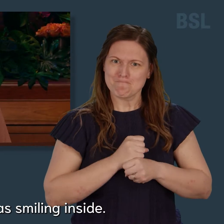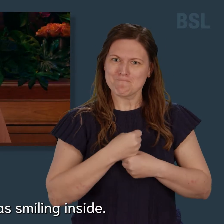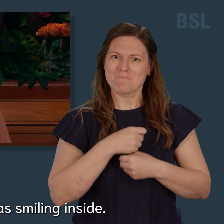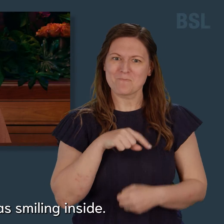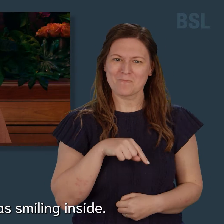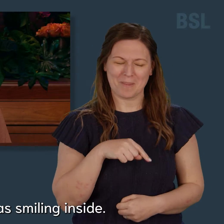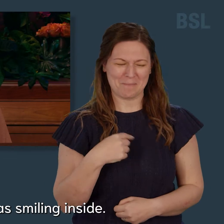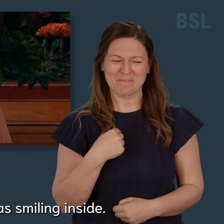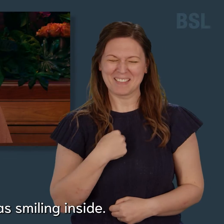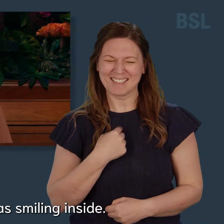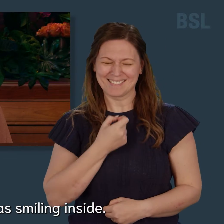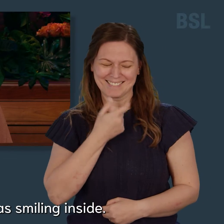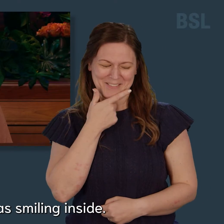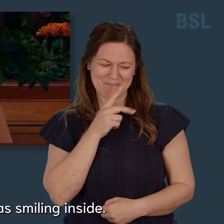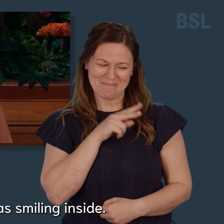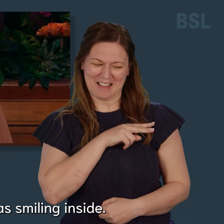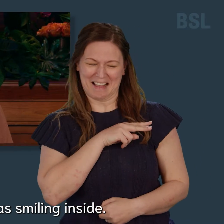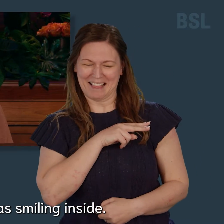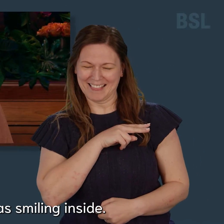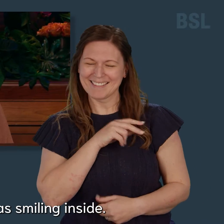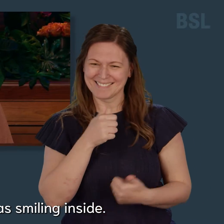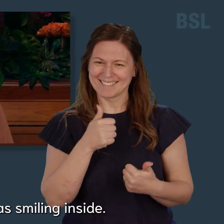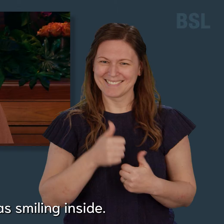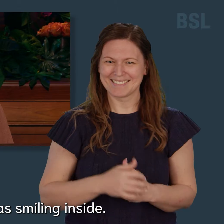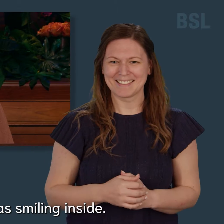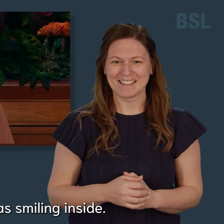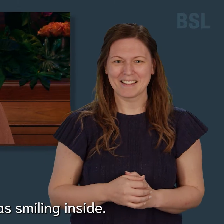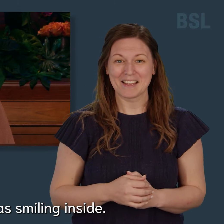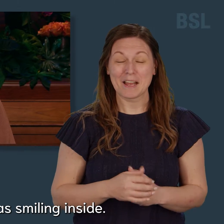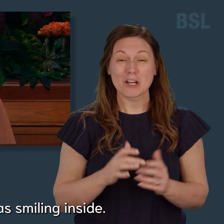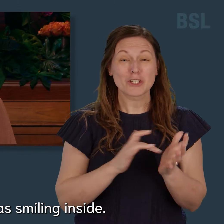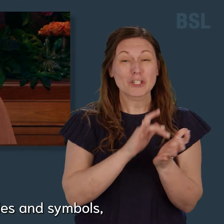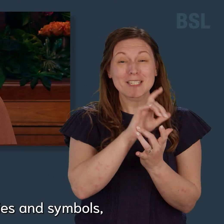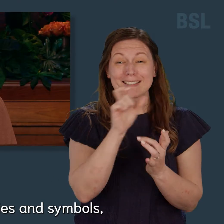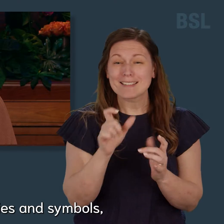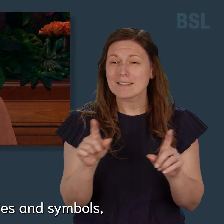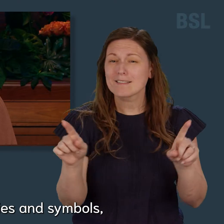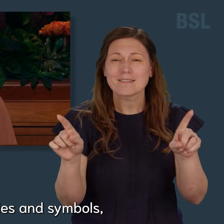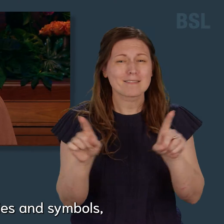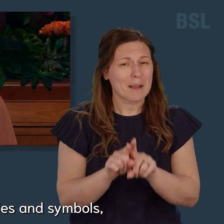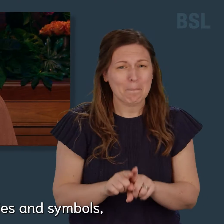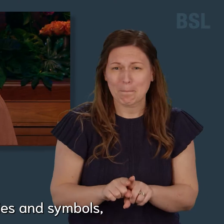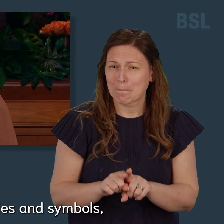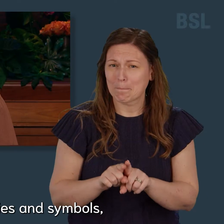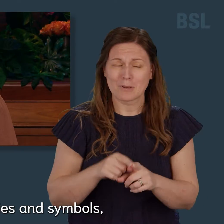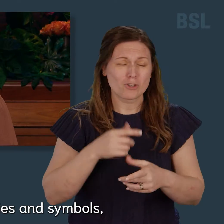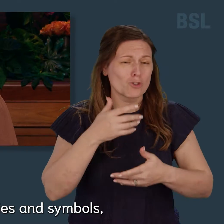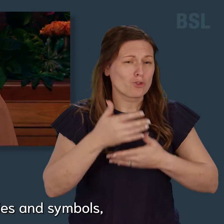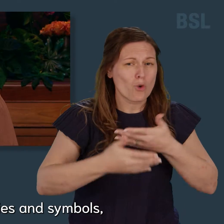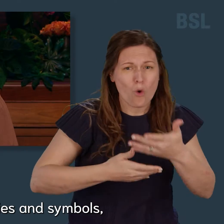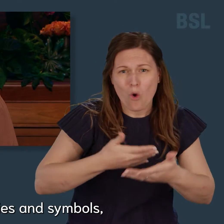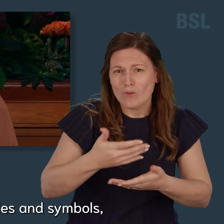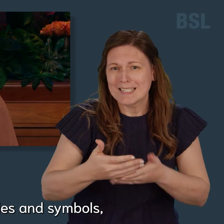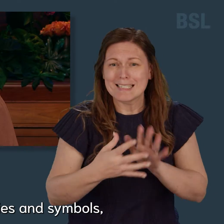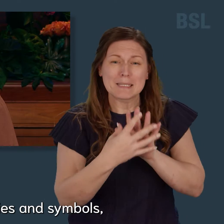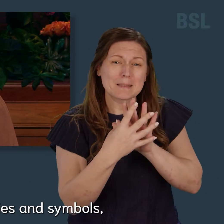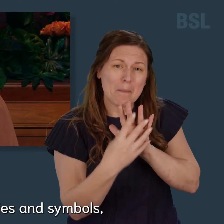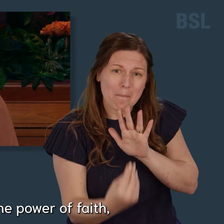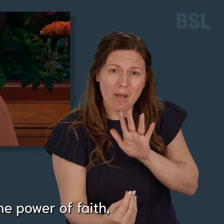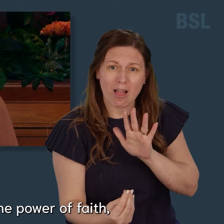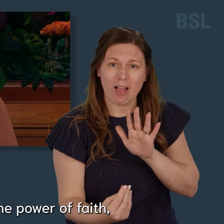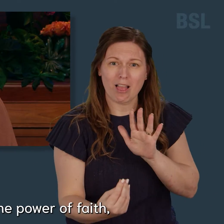was frustrated, but I was smiling inside. Jesus taught through stories and